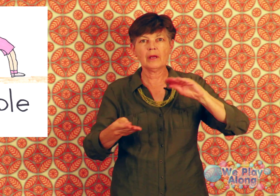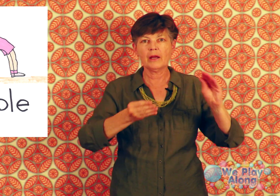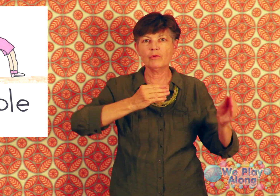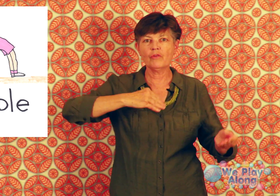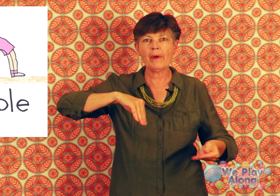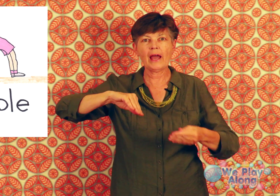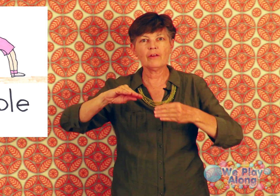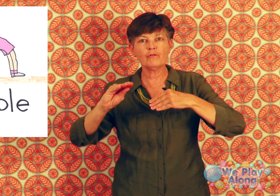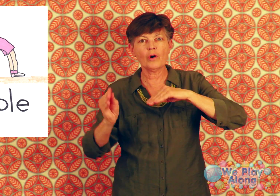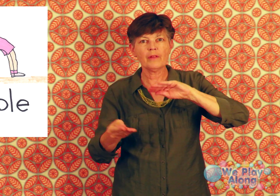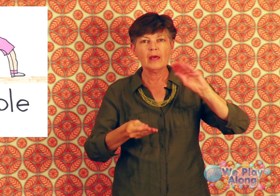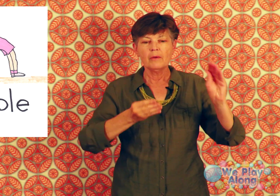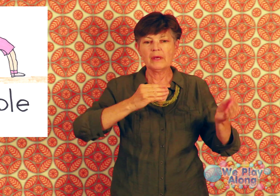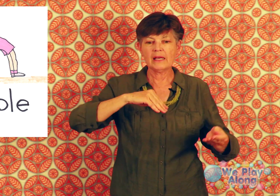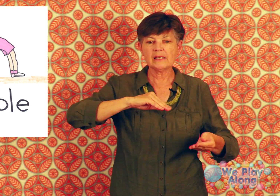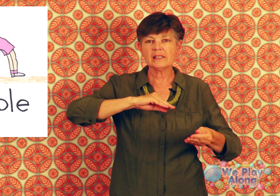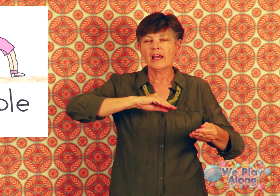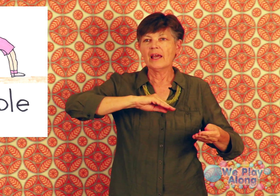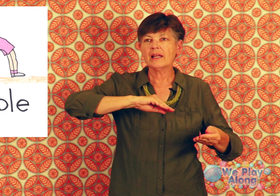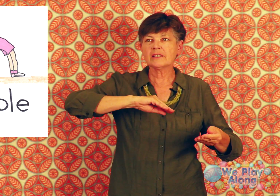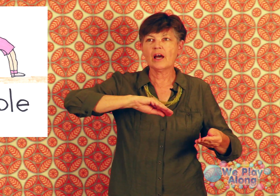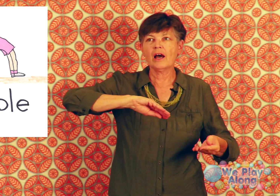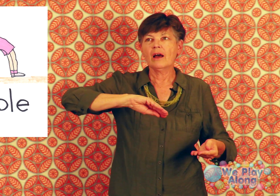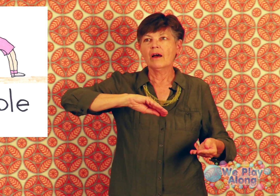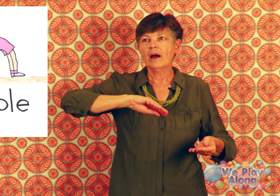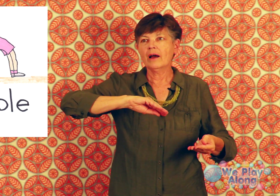kind of move them back and forth, because